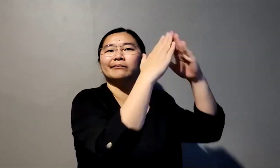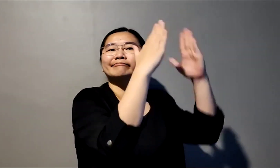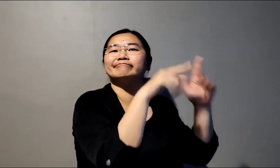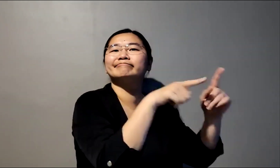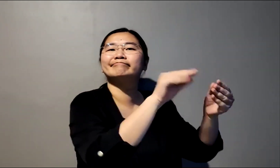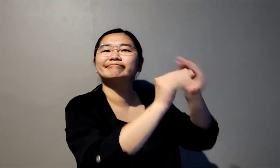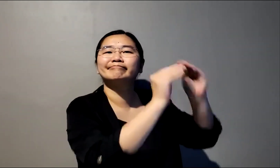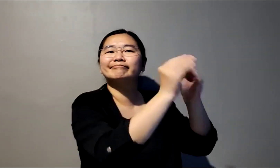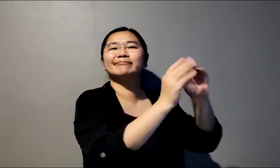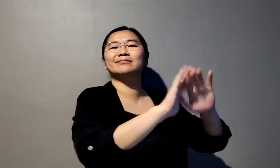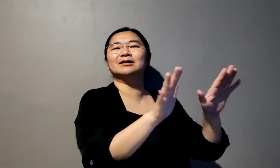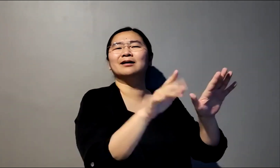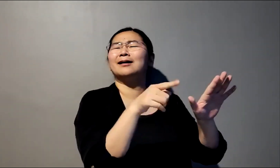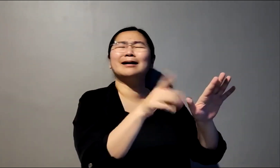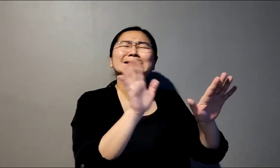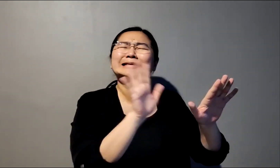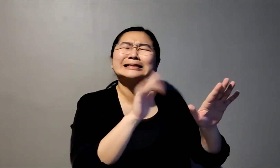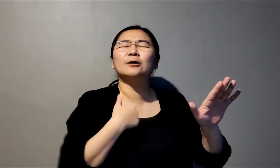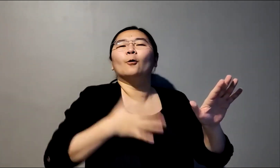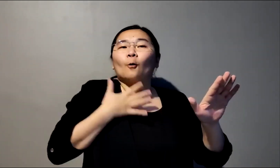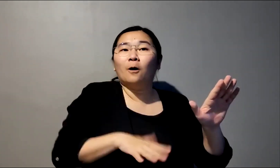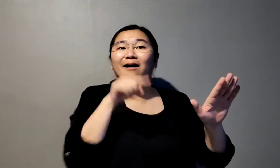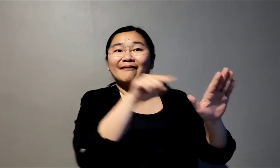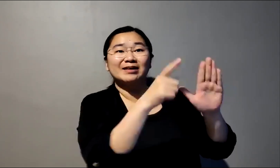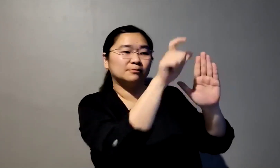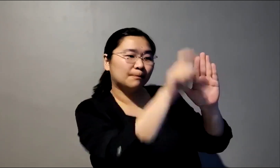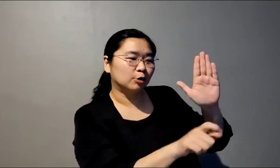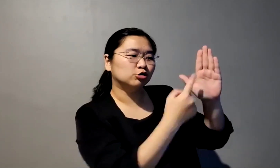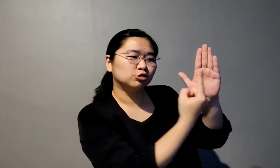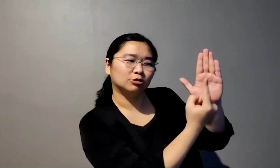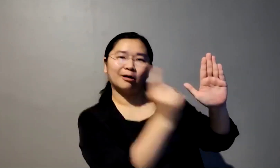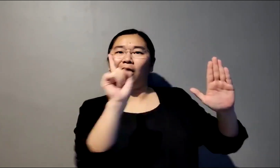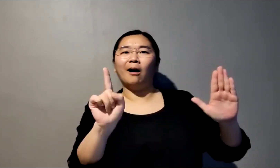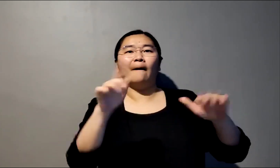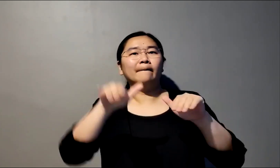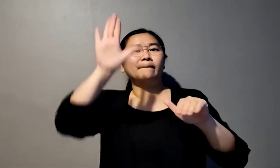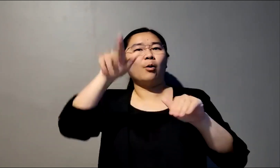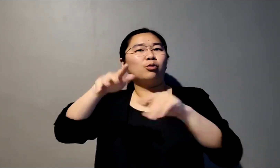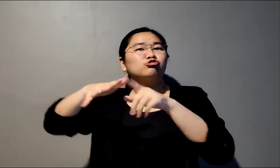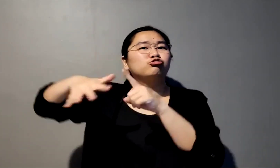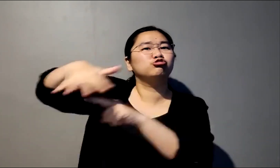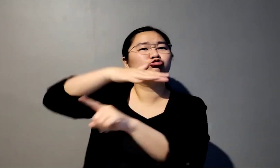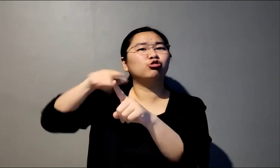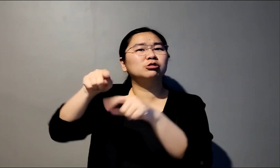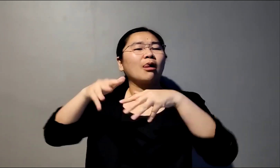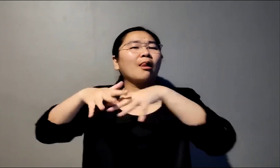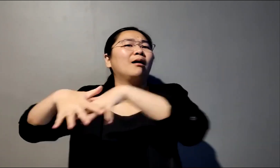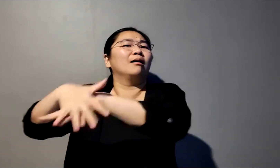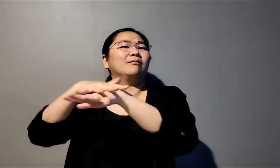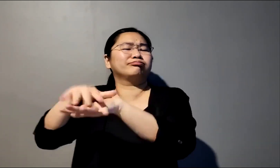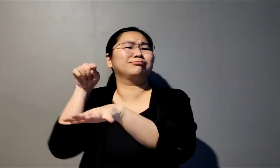found convincing evidences or answers from the countries that they have